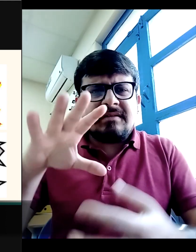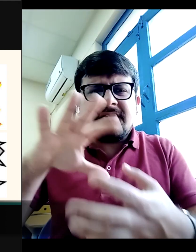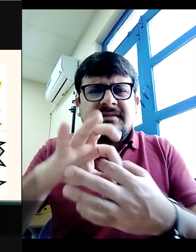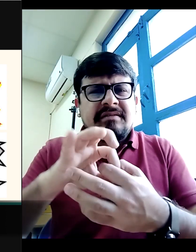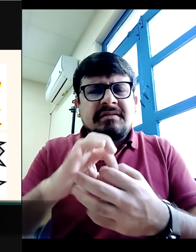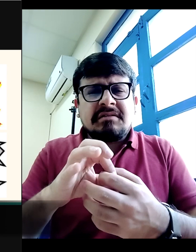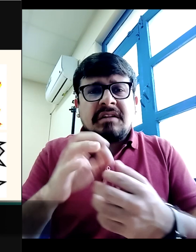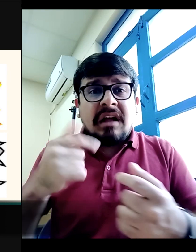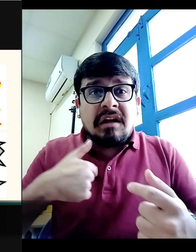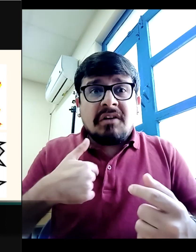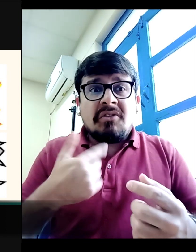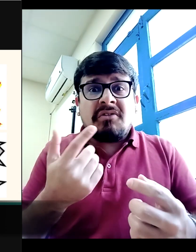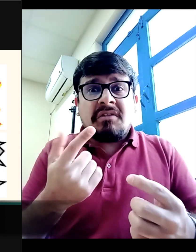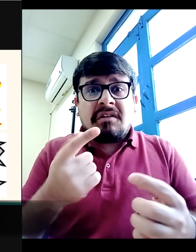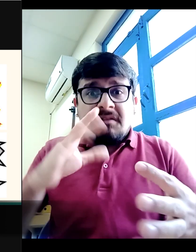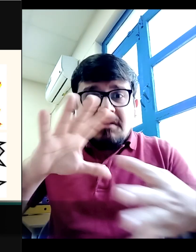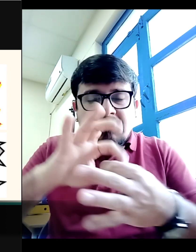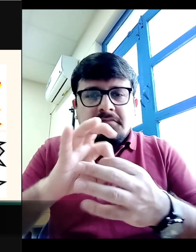So